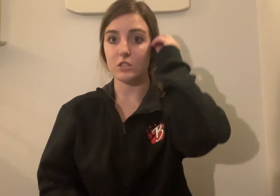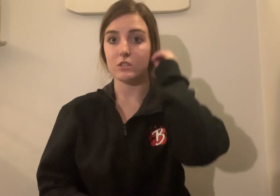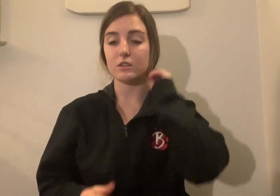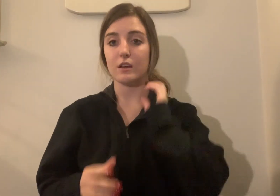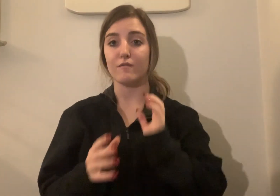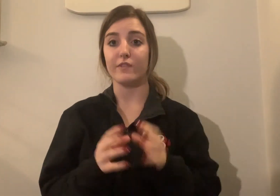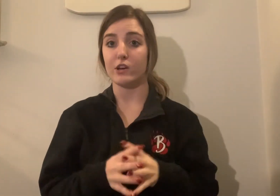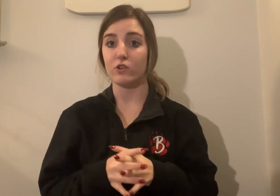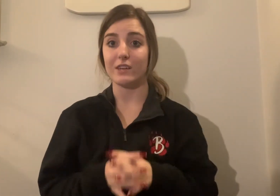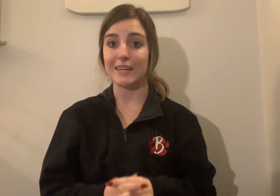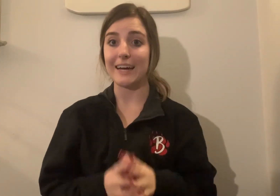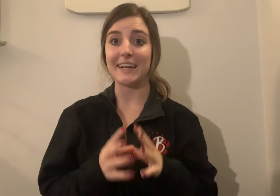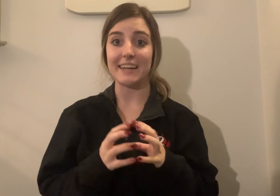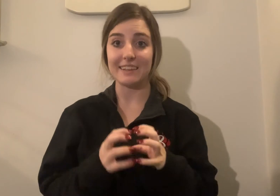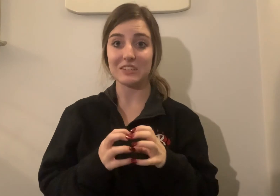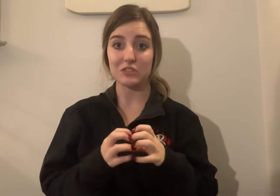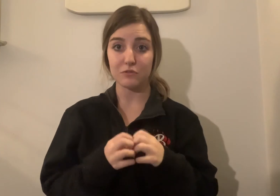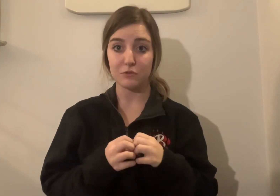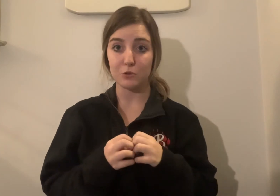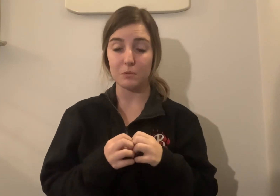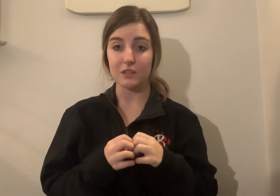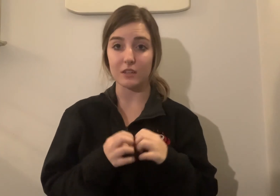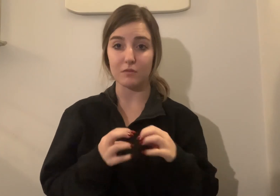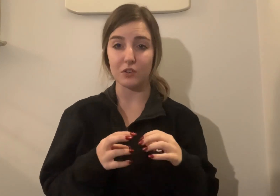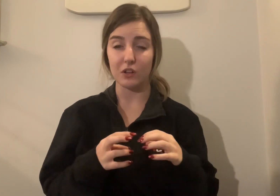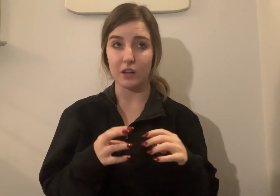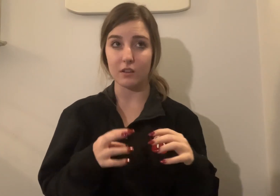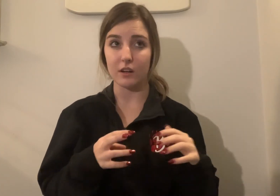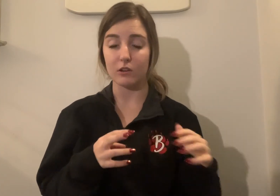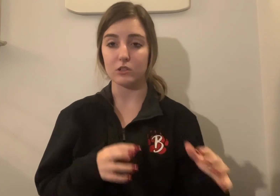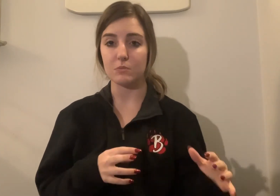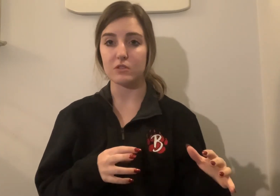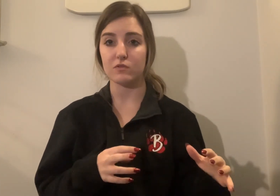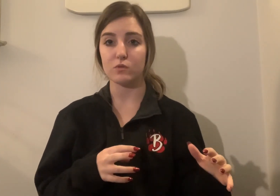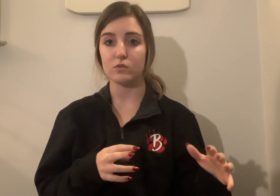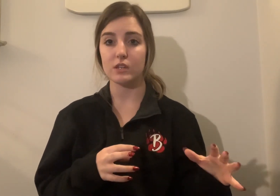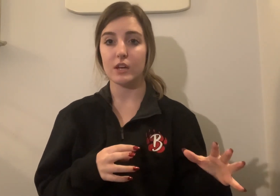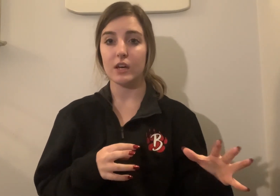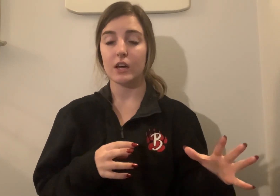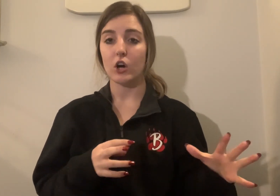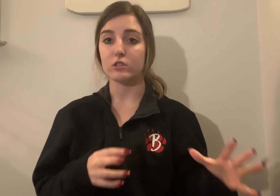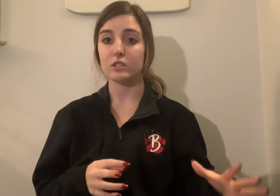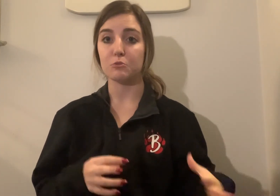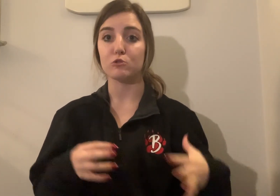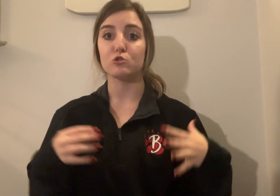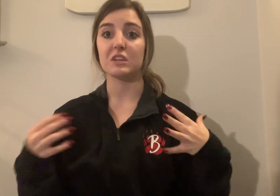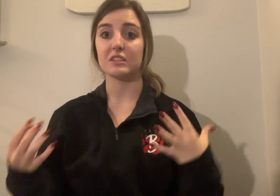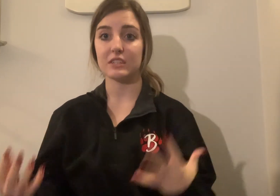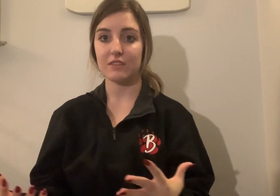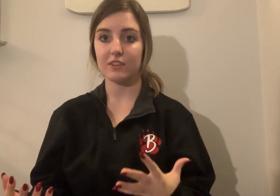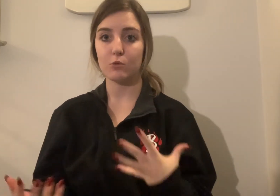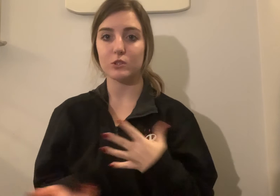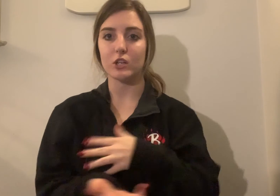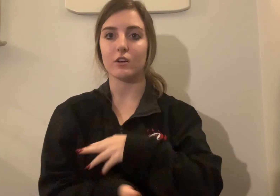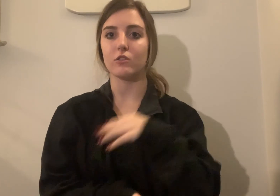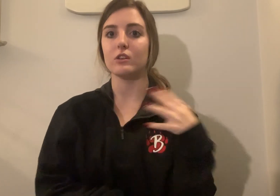a very tiny list of food because I feel like a lot of Christmas foods are similar to Thanksgiving, which I already